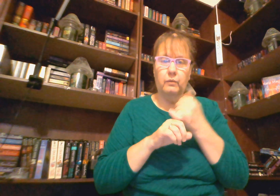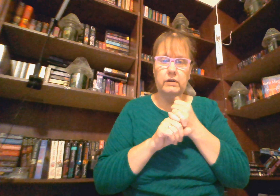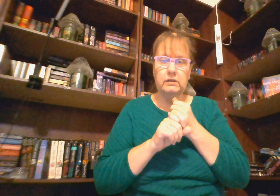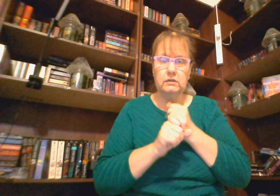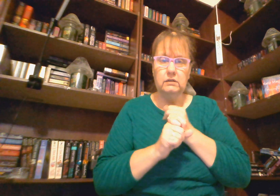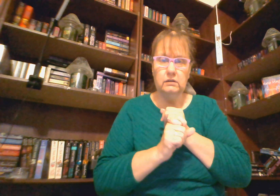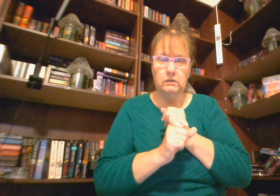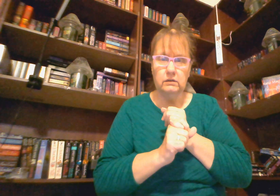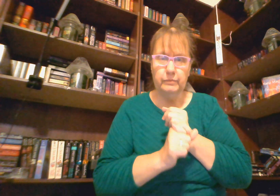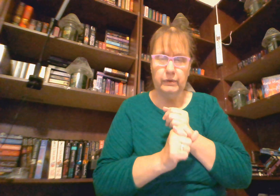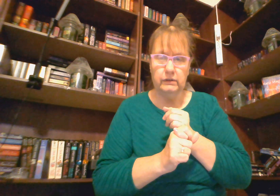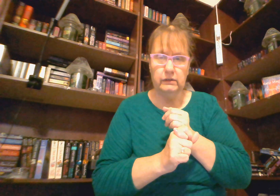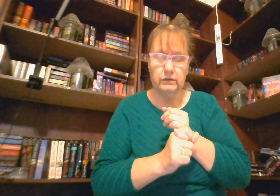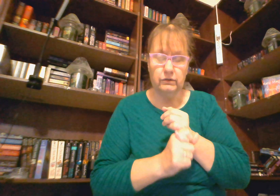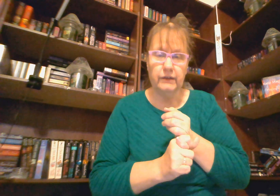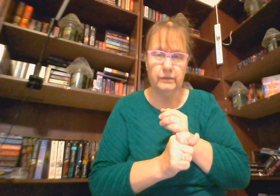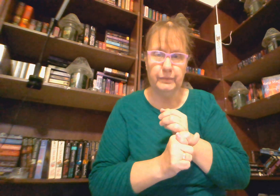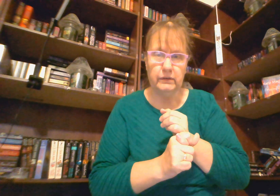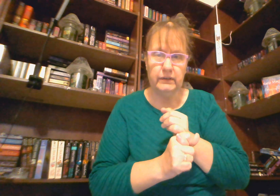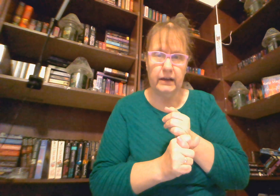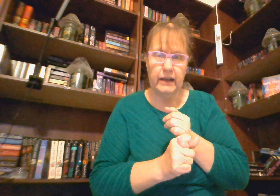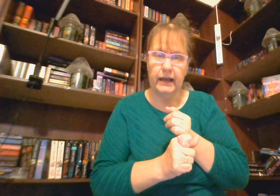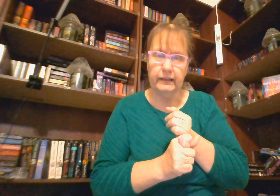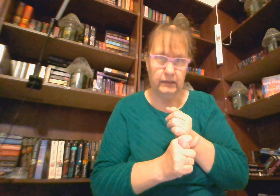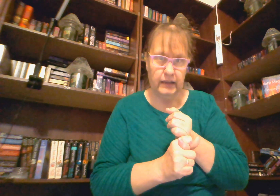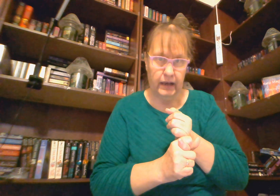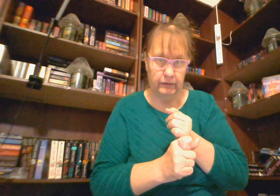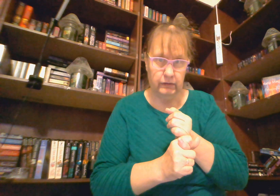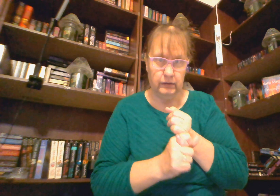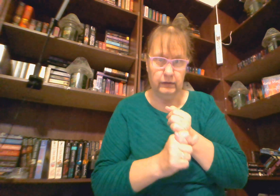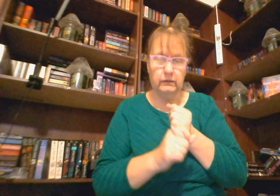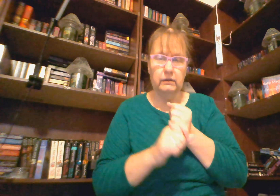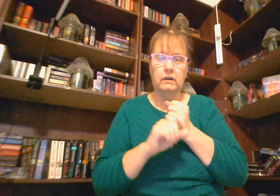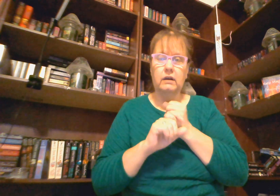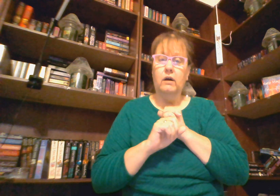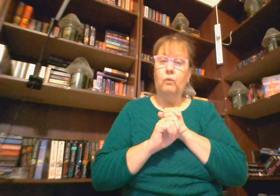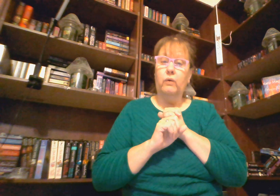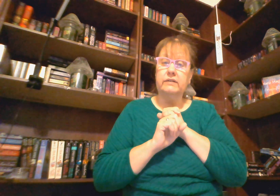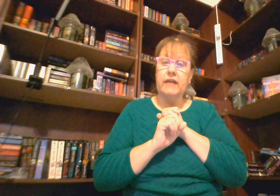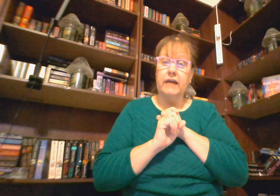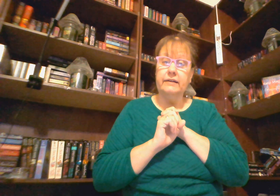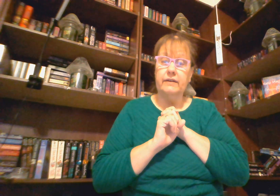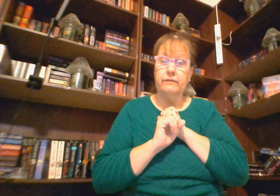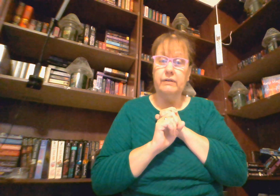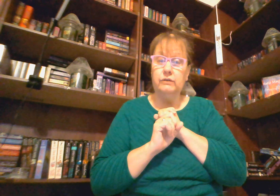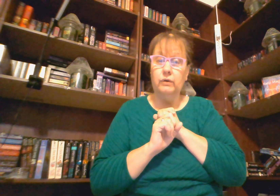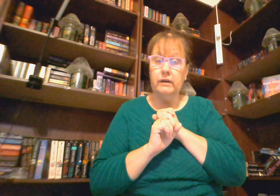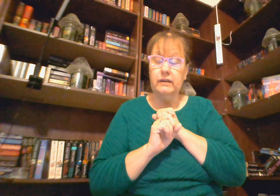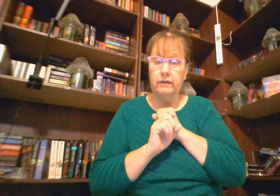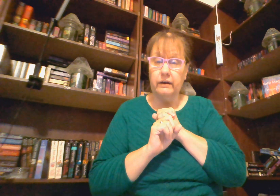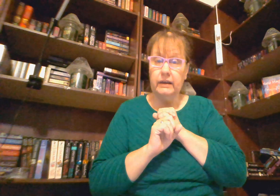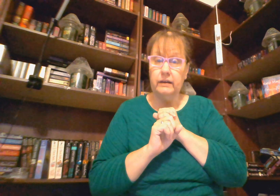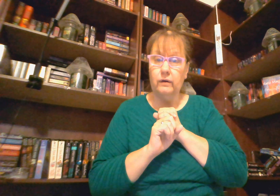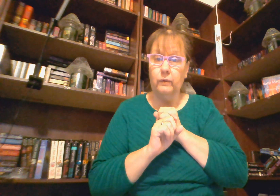someone tries to burn down Allie's house. Was Allie their real target, or